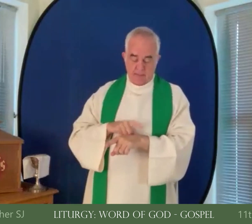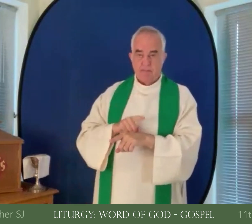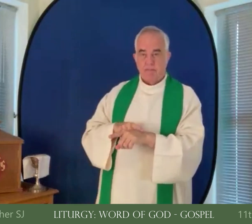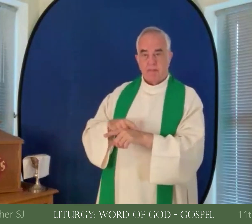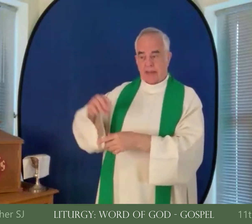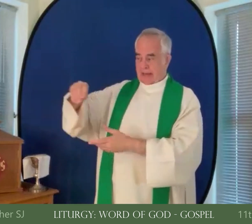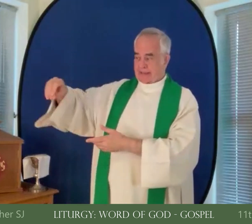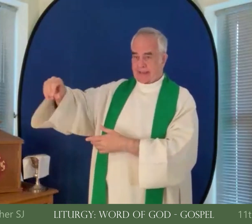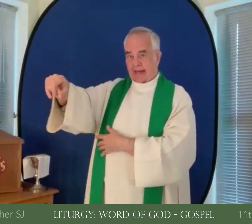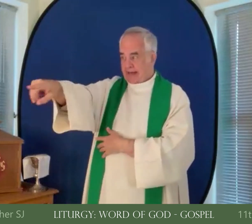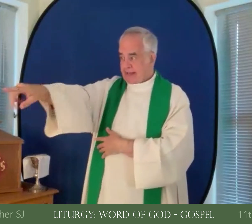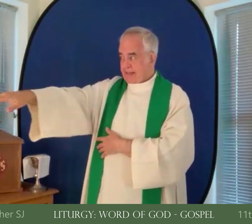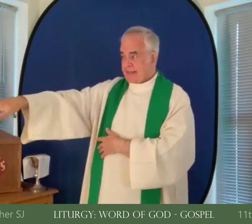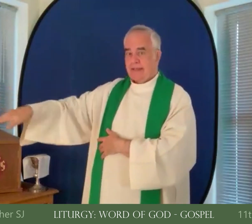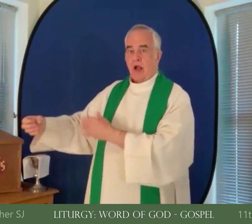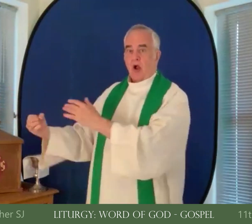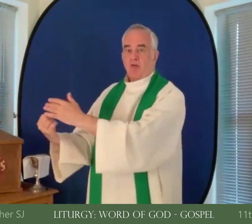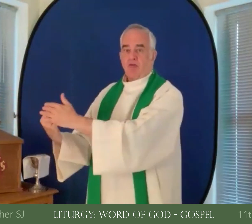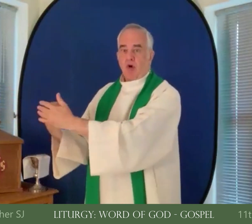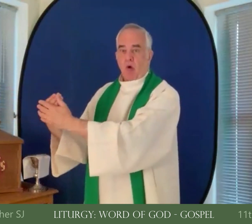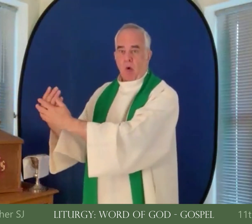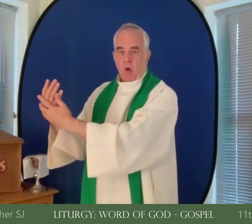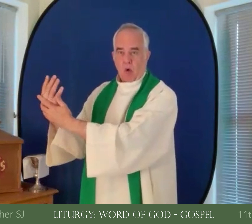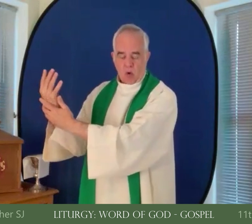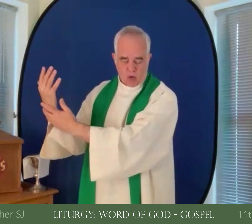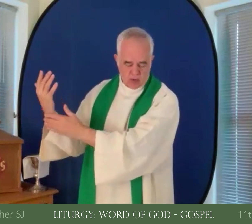Sometimes, seeds grow.